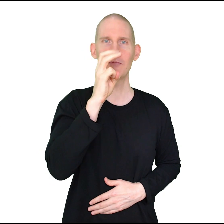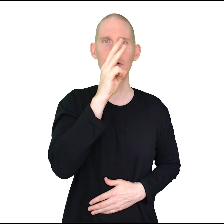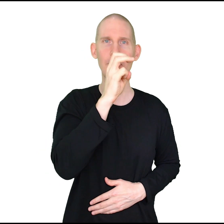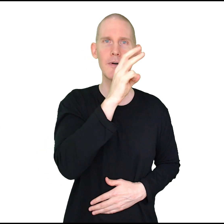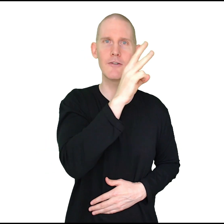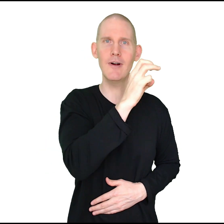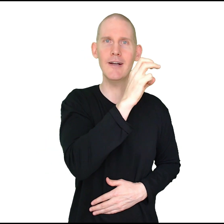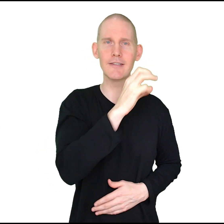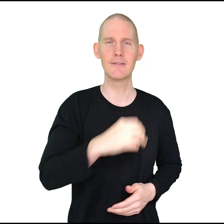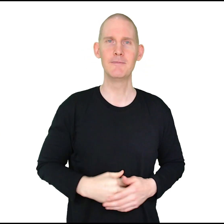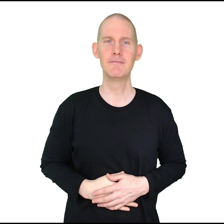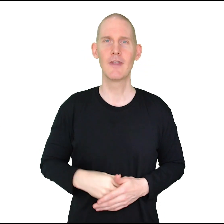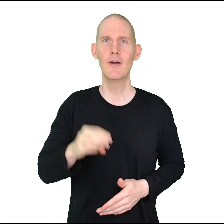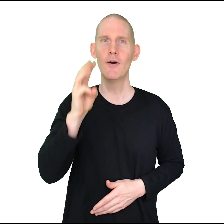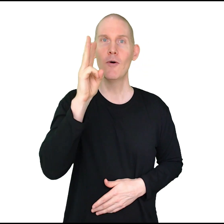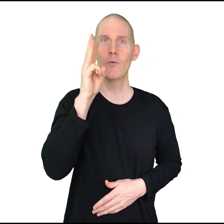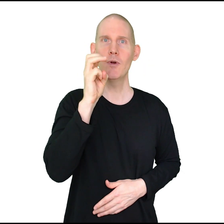go across. Weird.